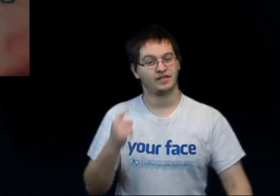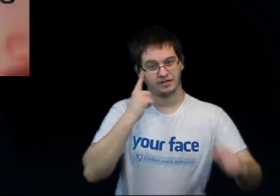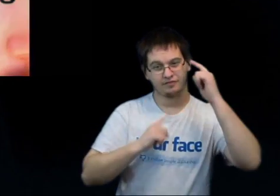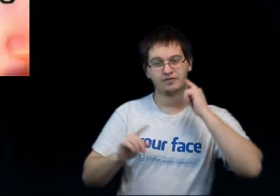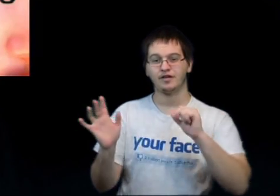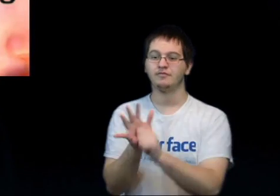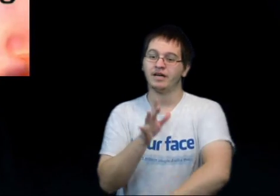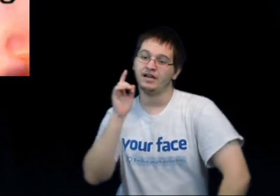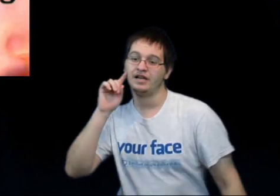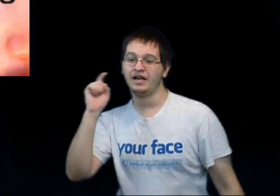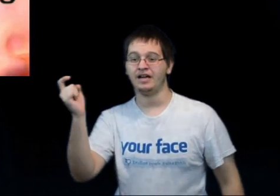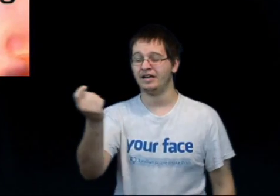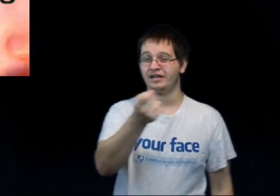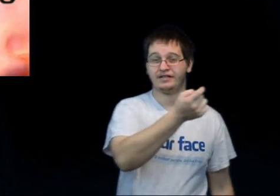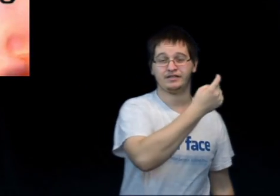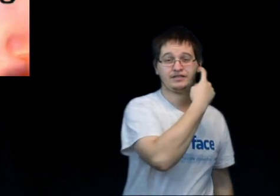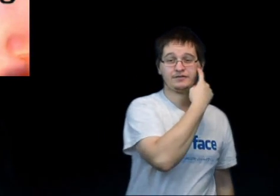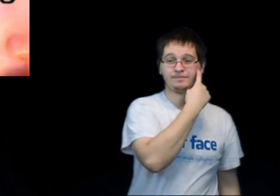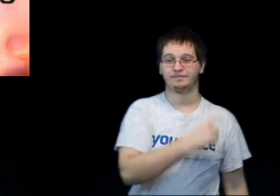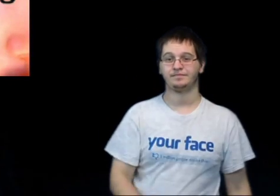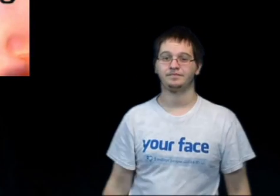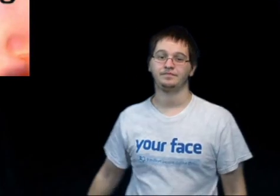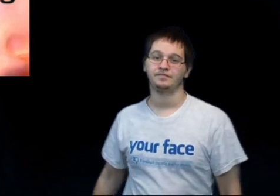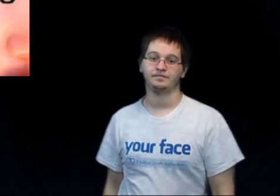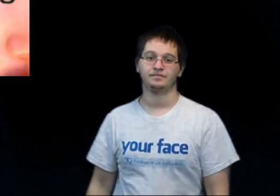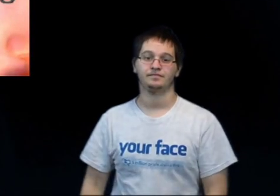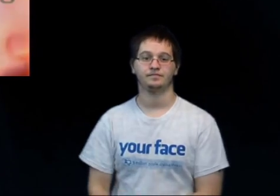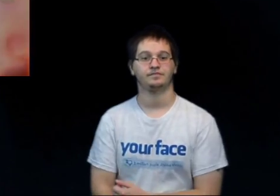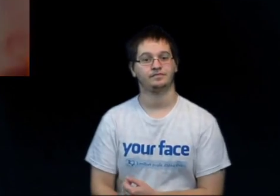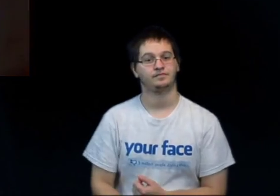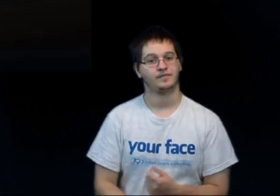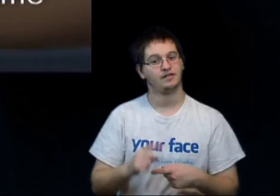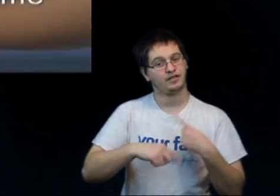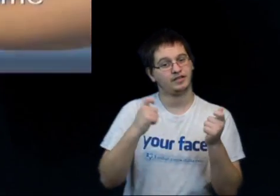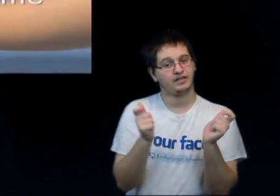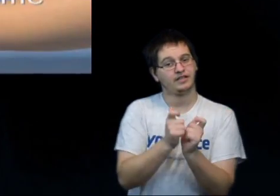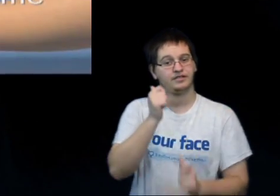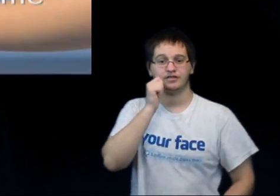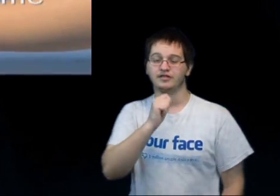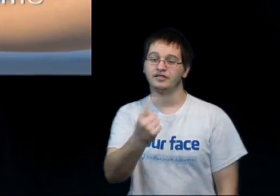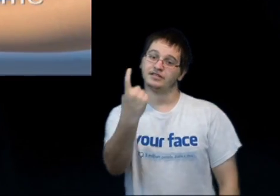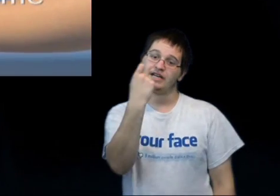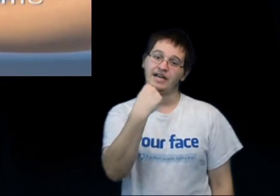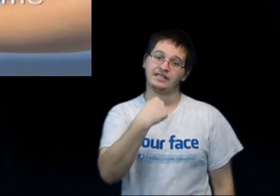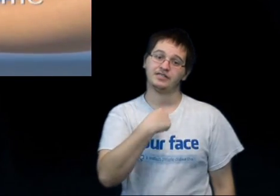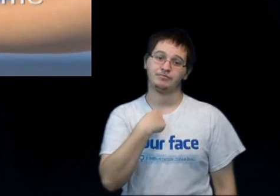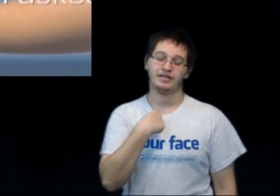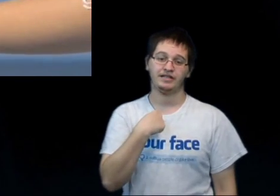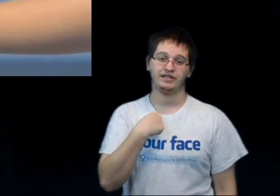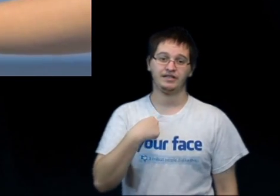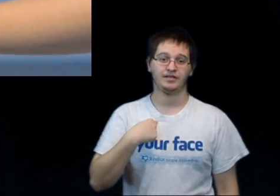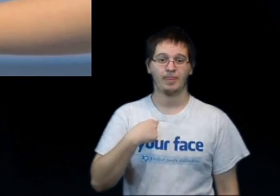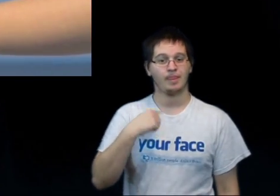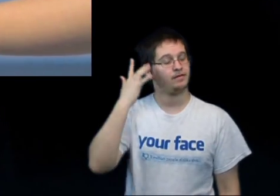Tears fill my eyes When my little girl